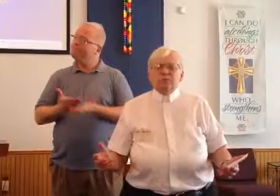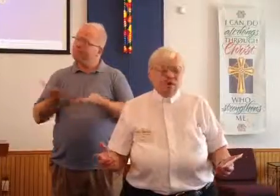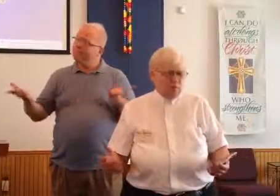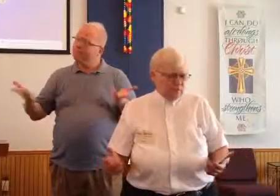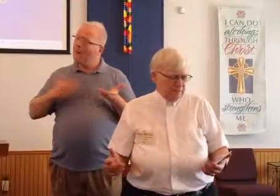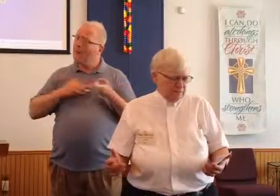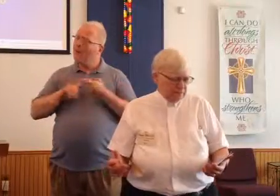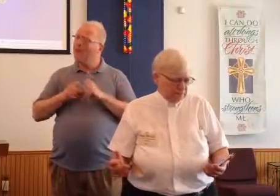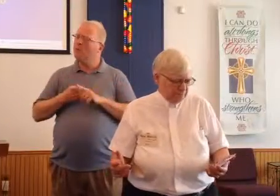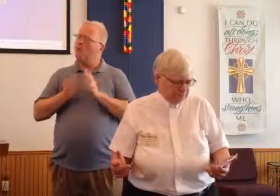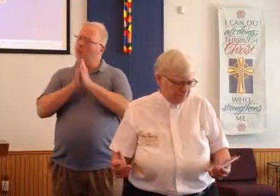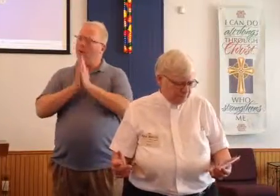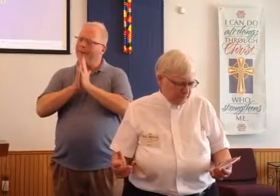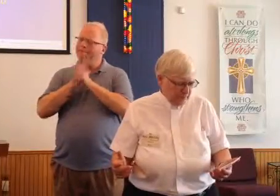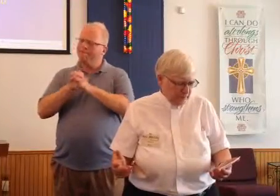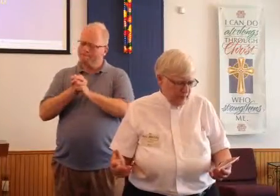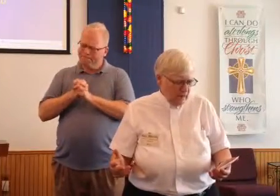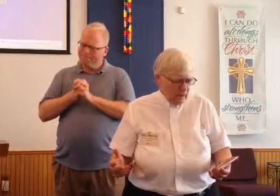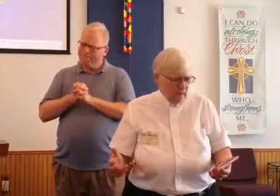Will you pray with me?